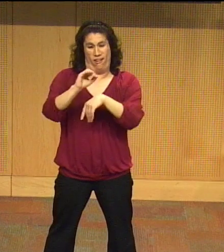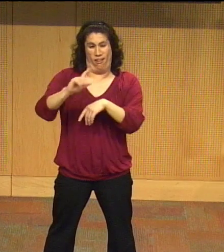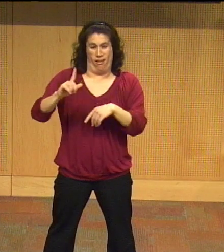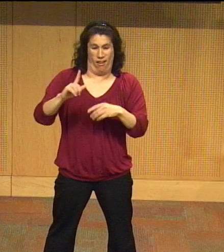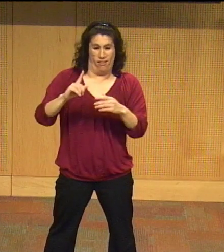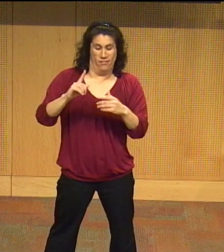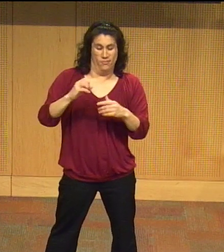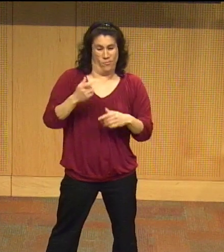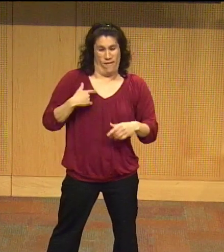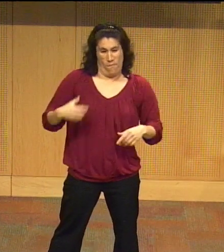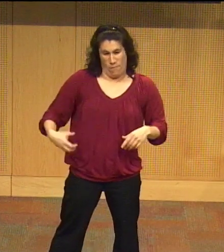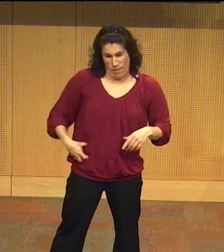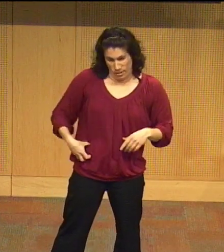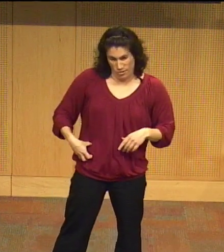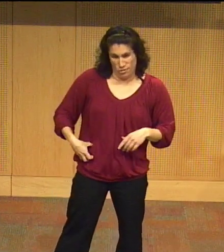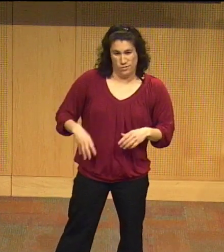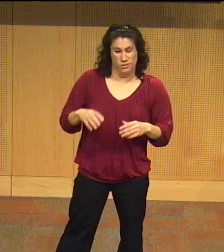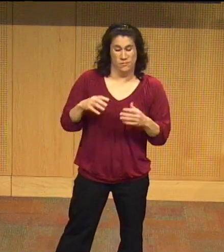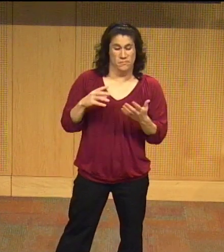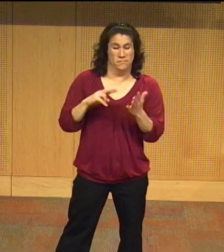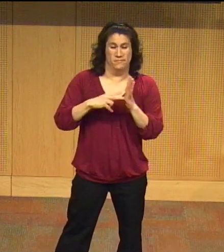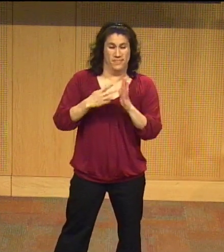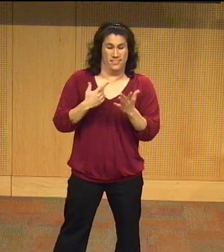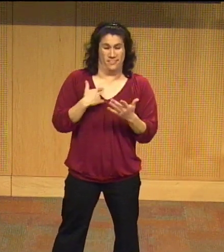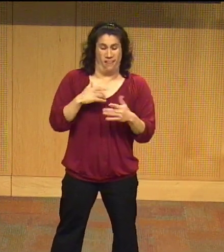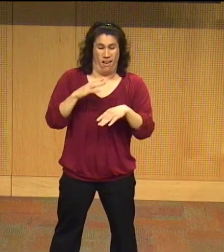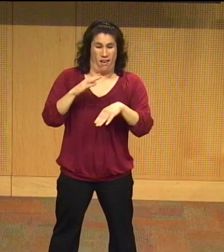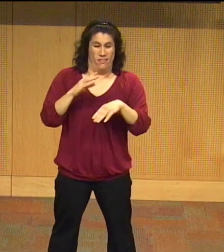slow. And I was an on-call provider, so I had my pager,